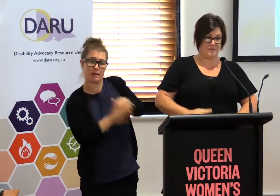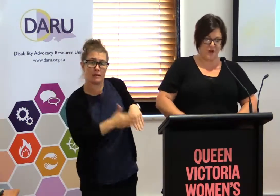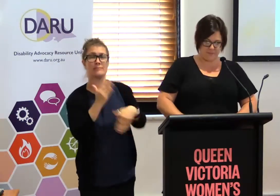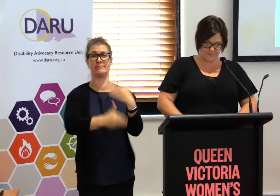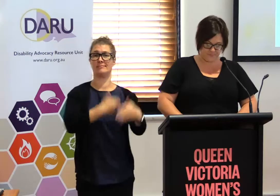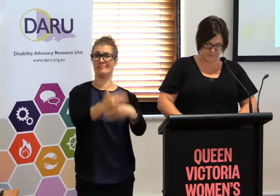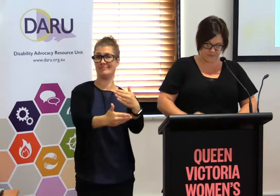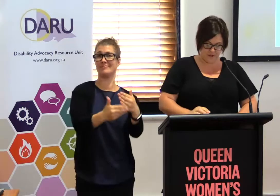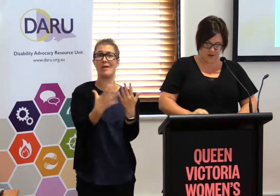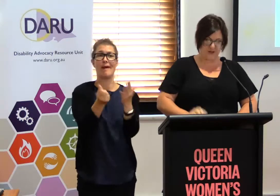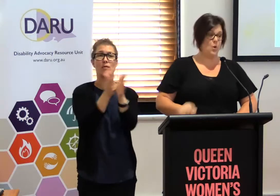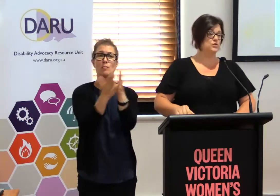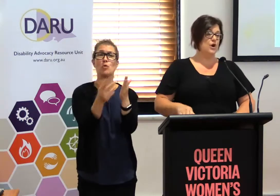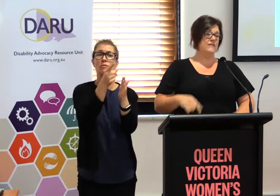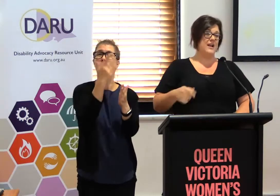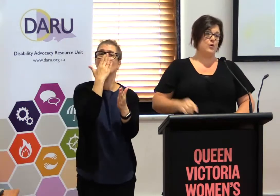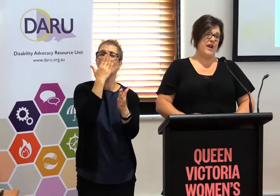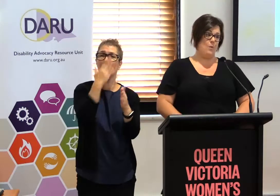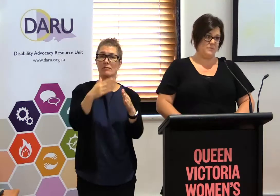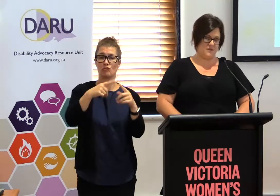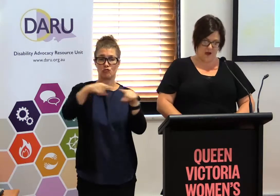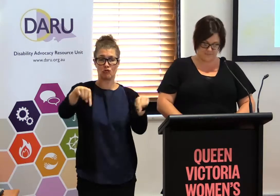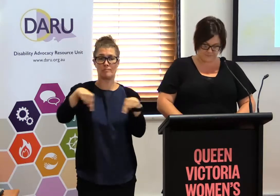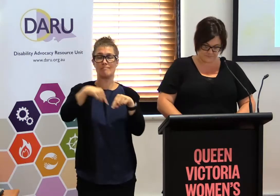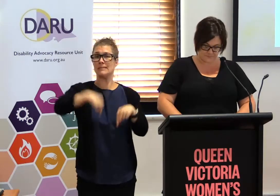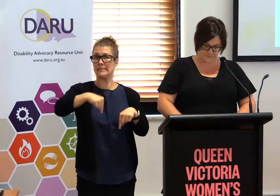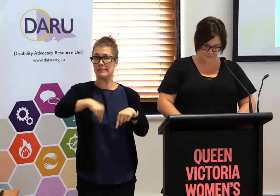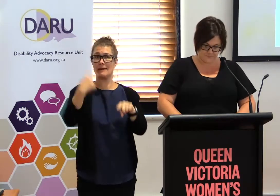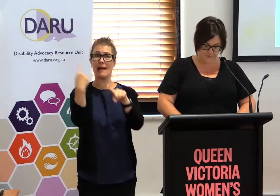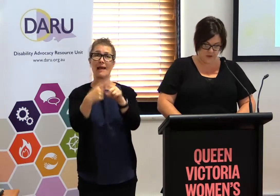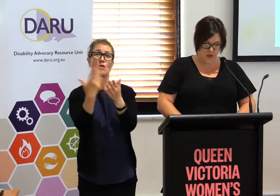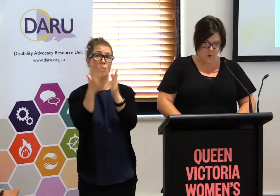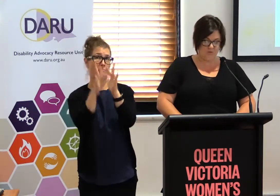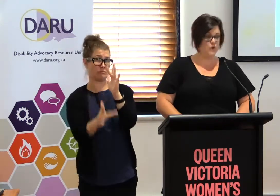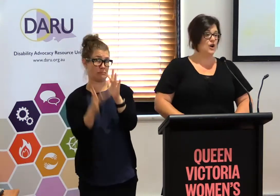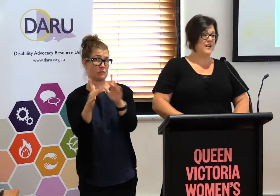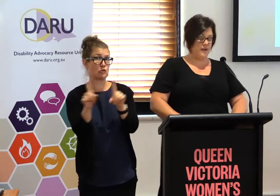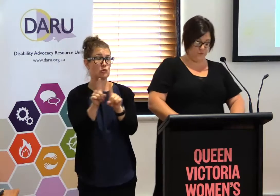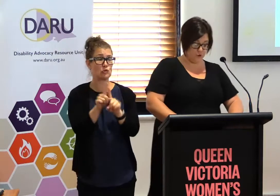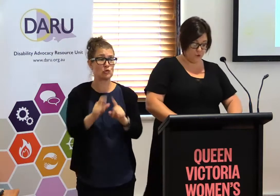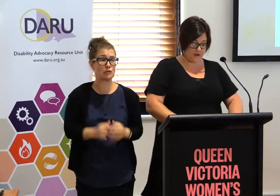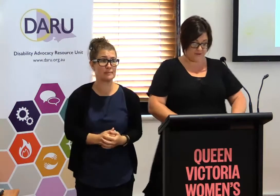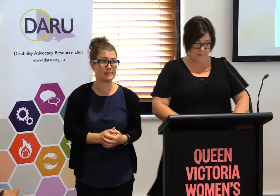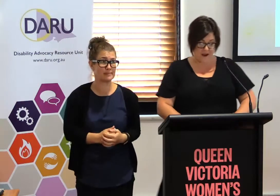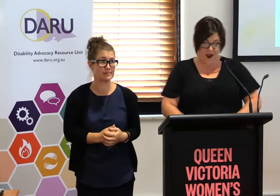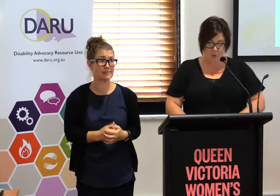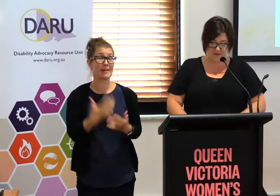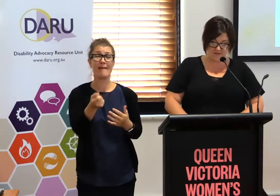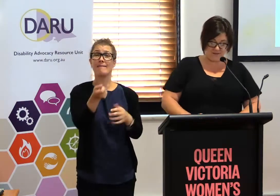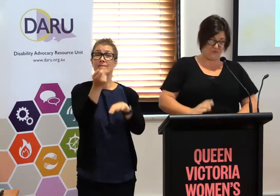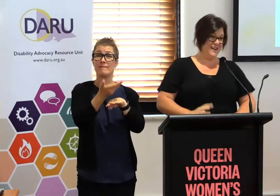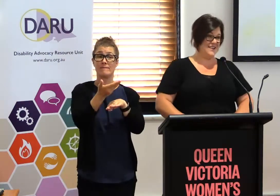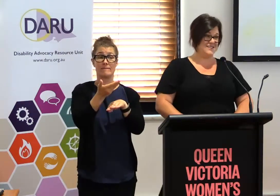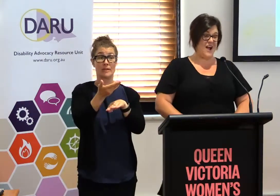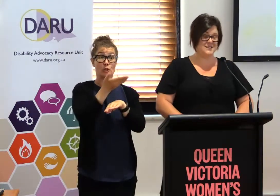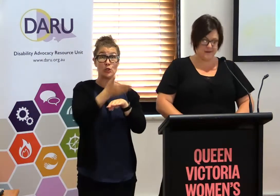copies at the front, and it's also available on our website. We've also got a few new ones coming out. One